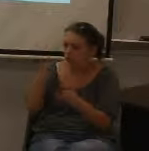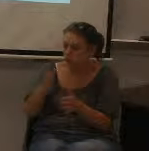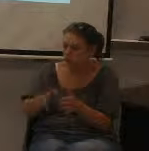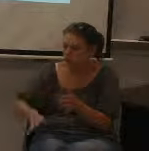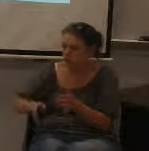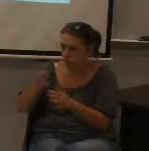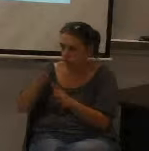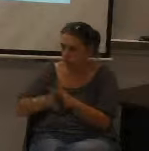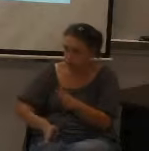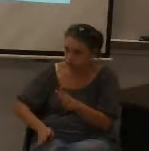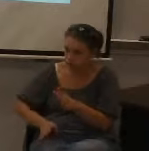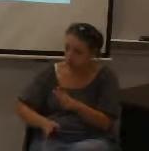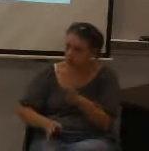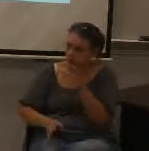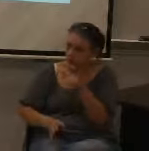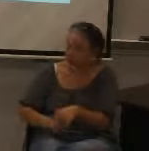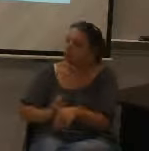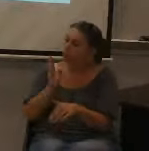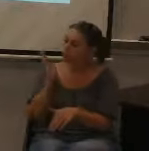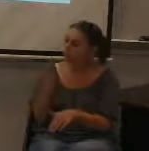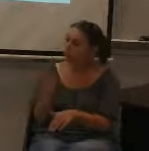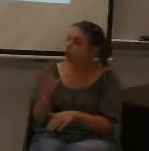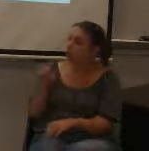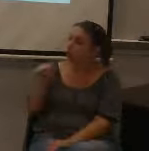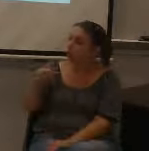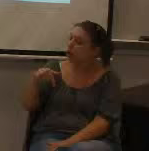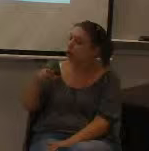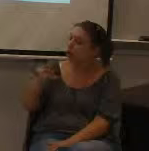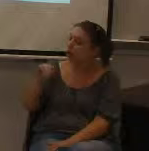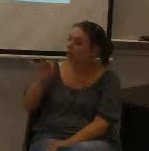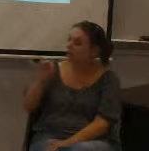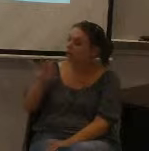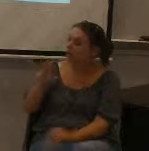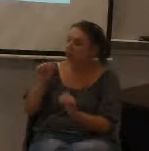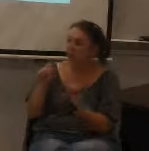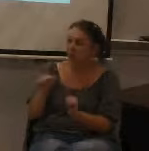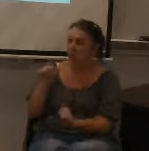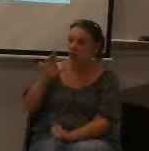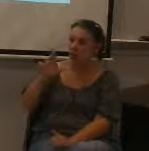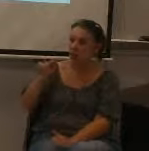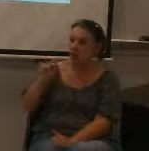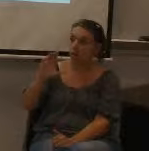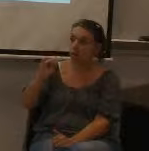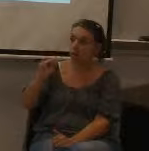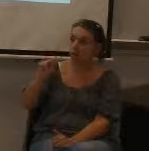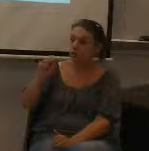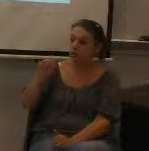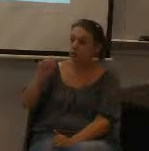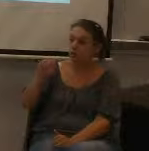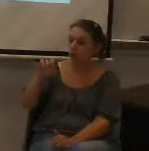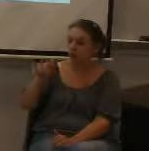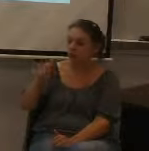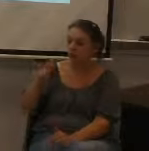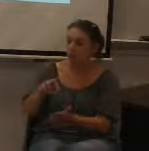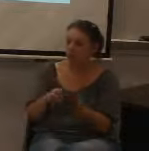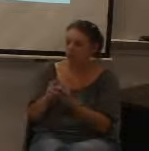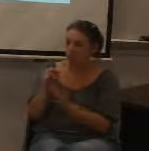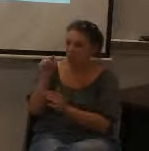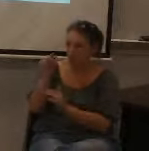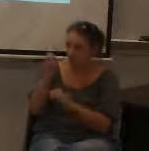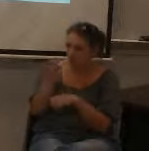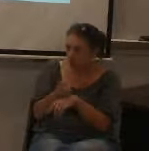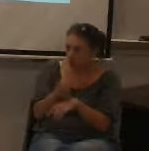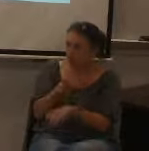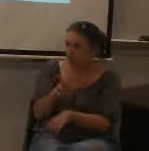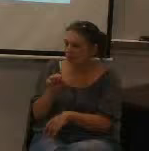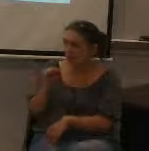An aquifer can be unconsolidated, that is just a bunch of, say, sand or small rocks or something, and homogeneous, all